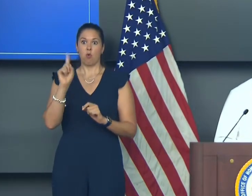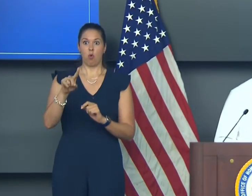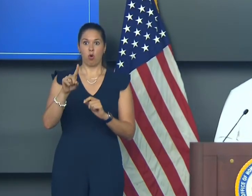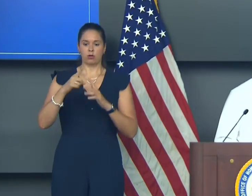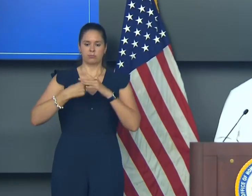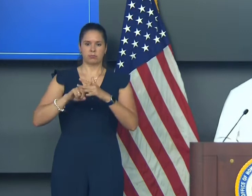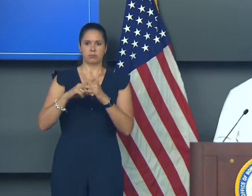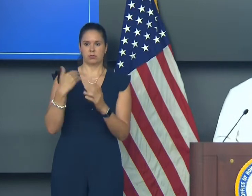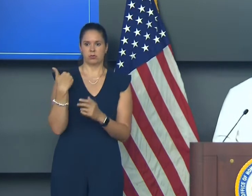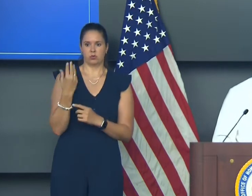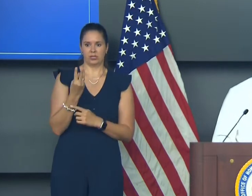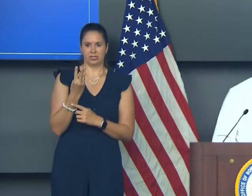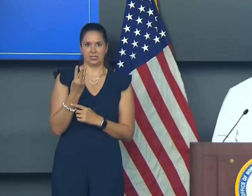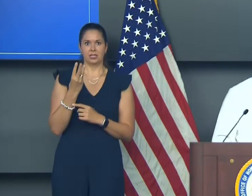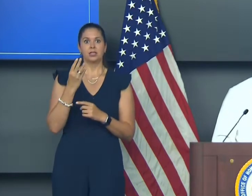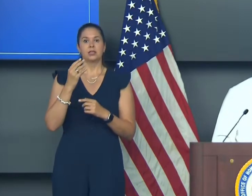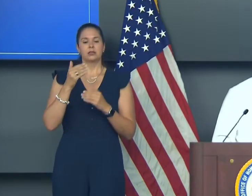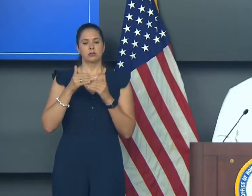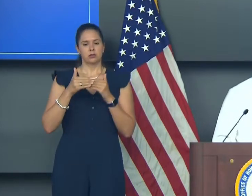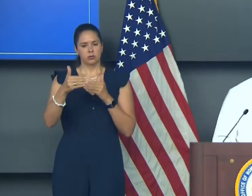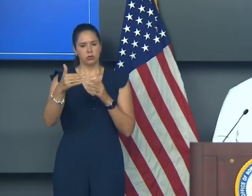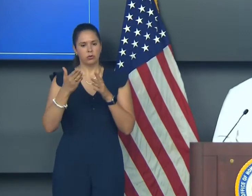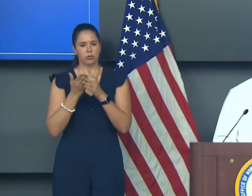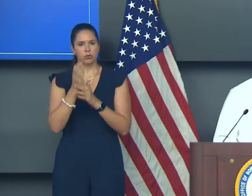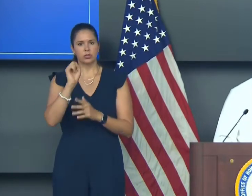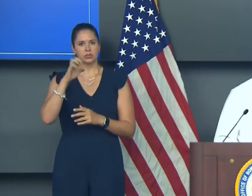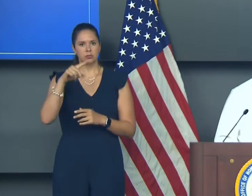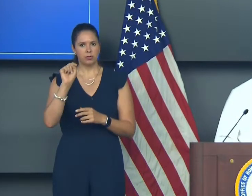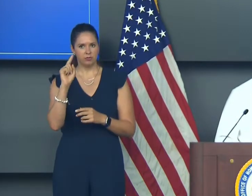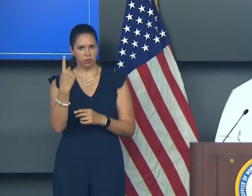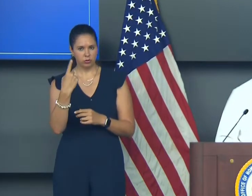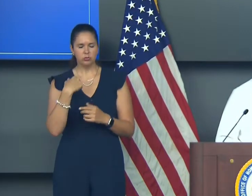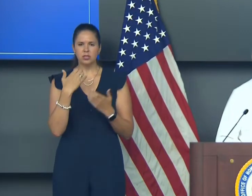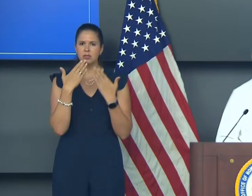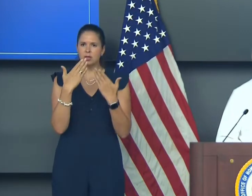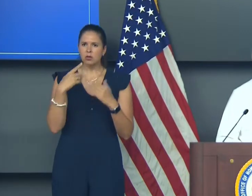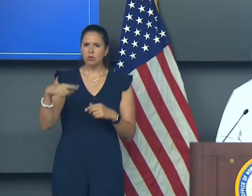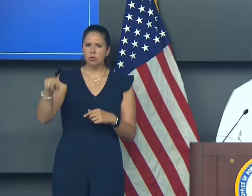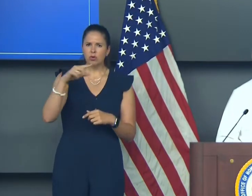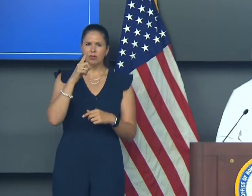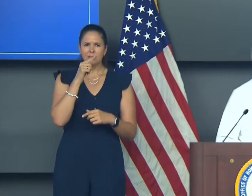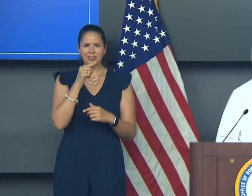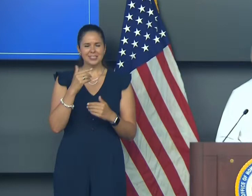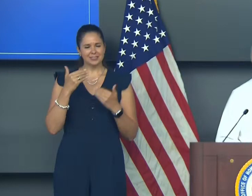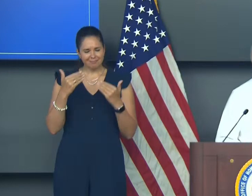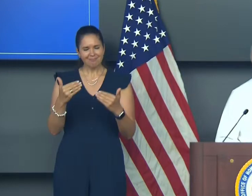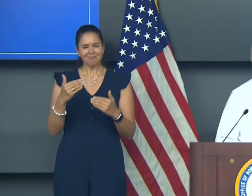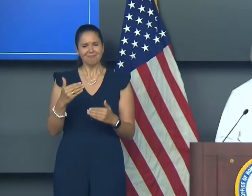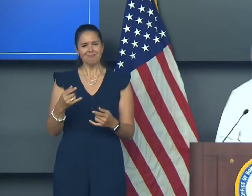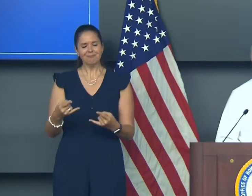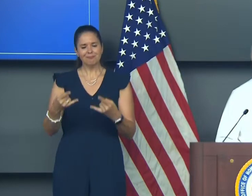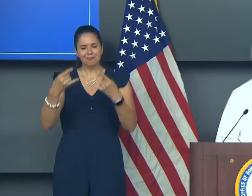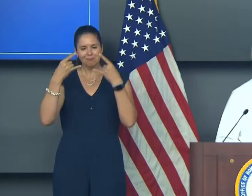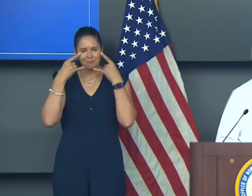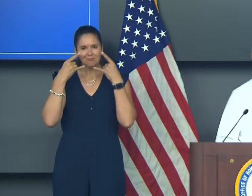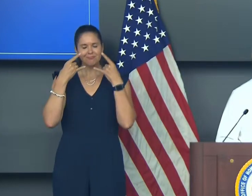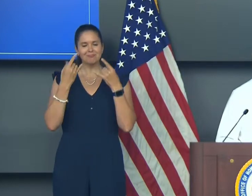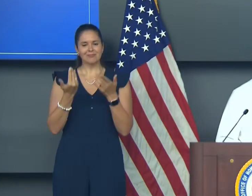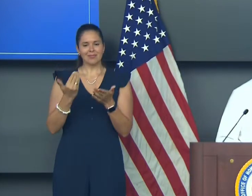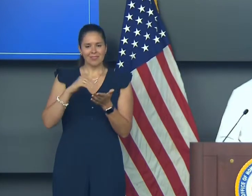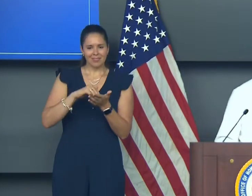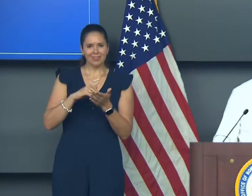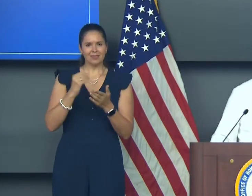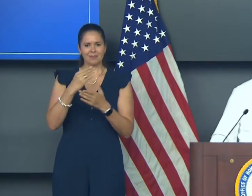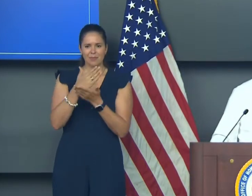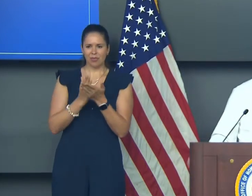through September 1st. And I want to thank those who've stepped to the plate, put their masks back on, and are being part